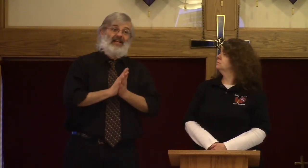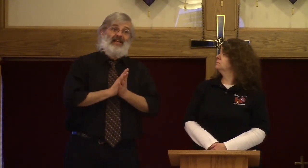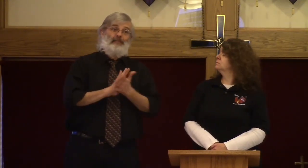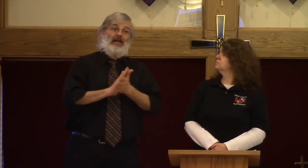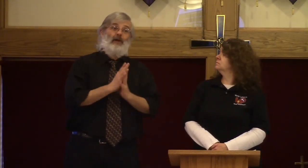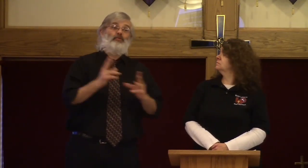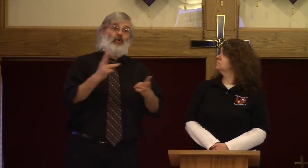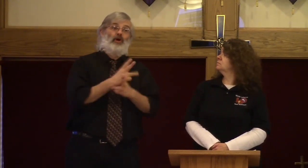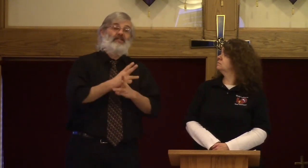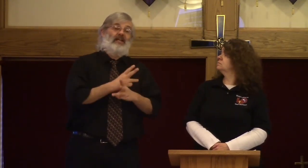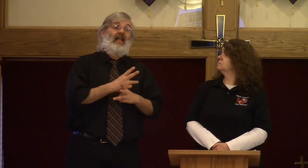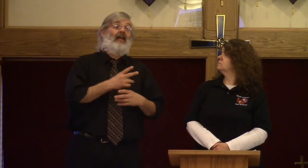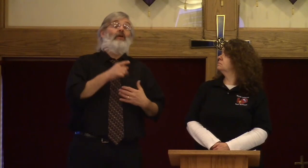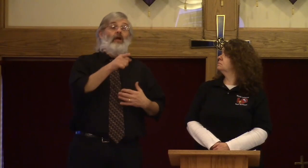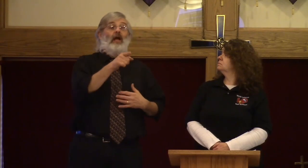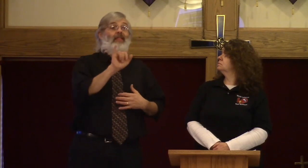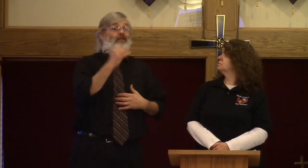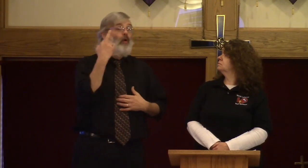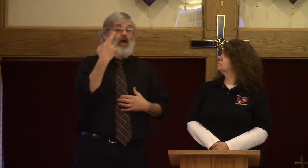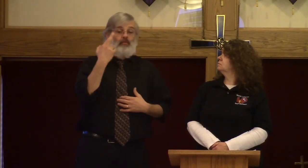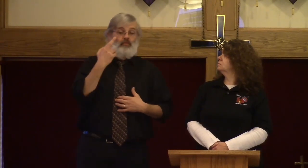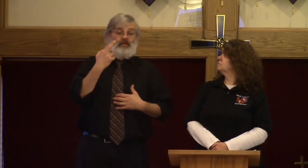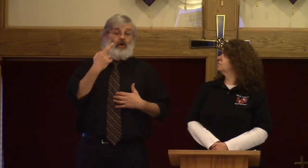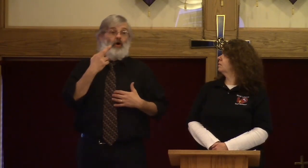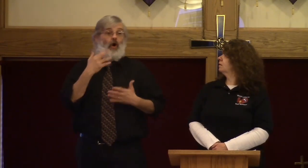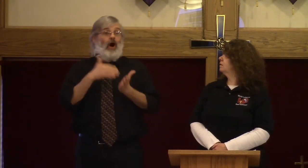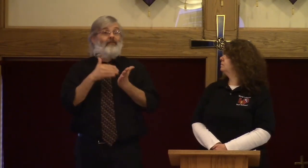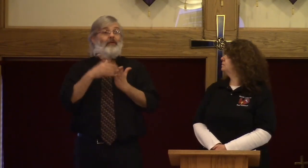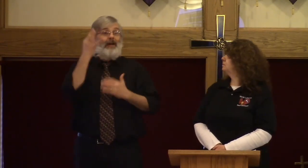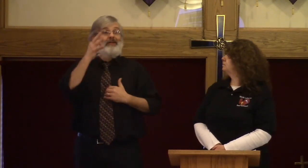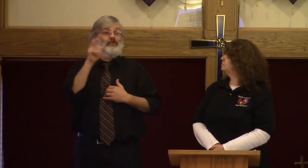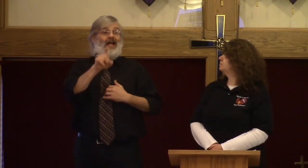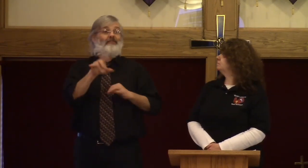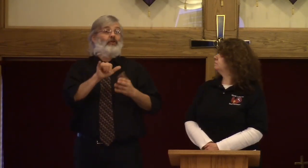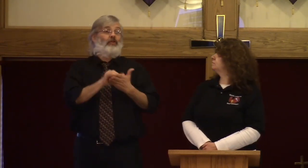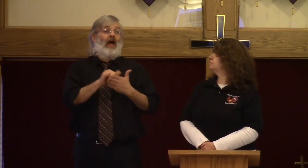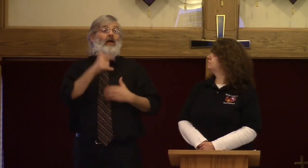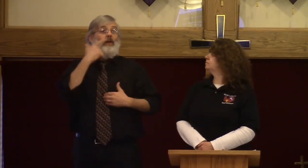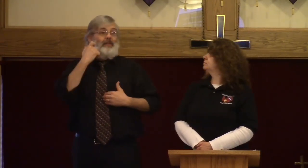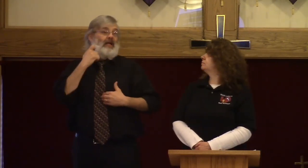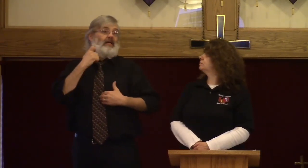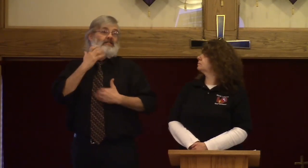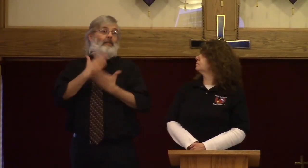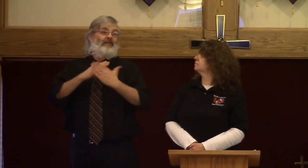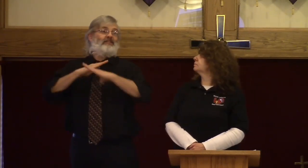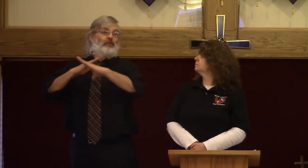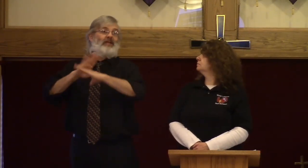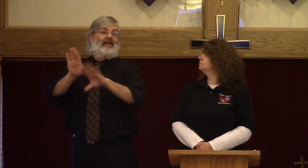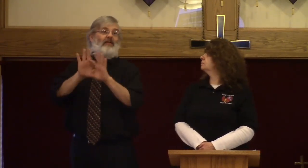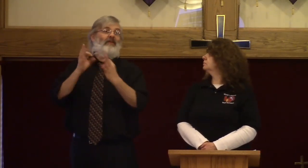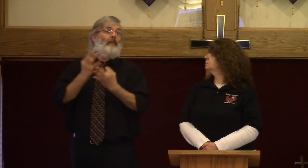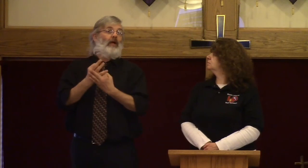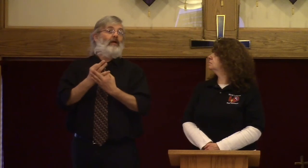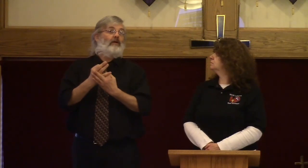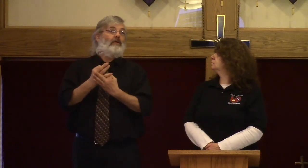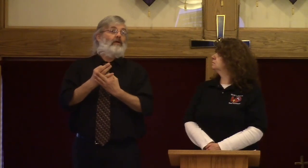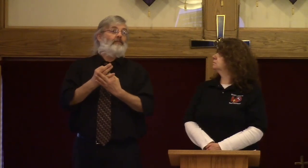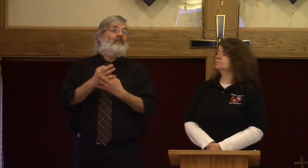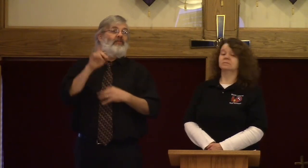it becomes worse. And that's why often pastors have to do that because some of it's protect their family. They